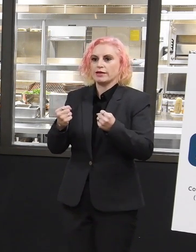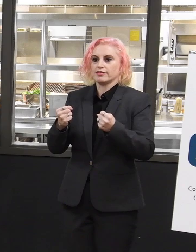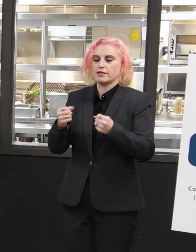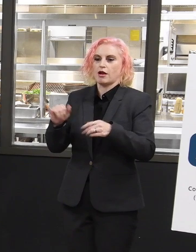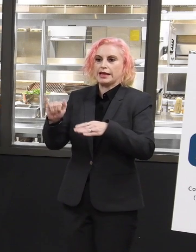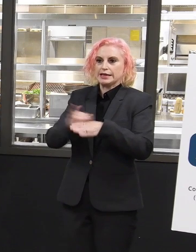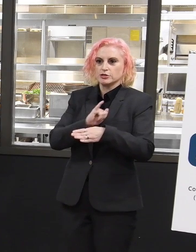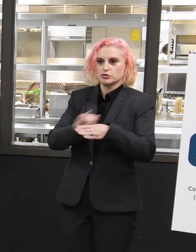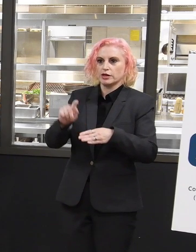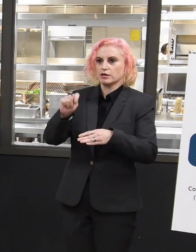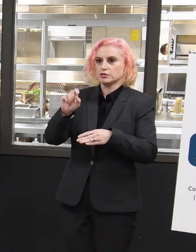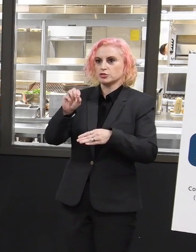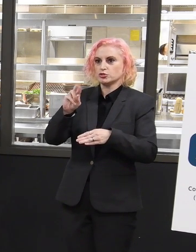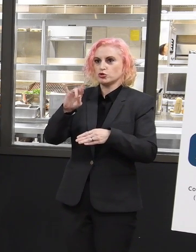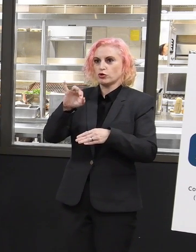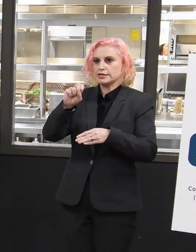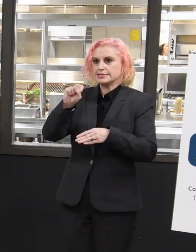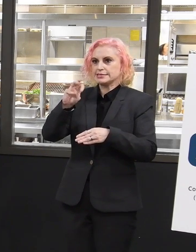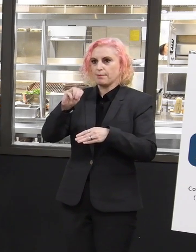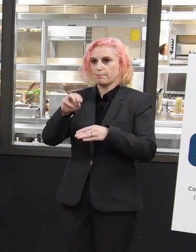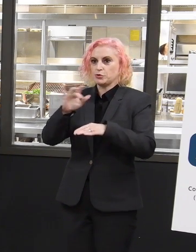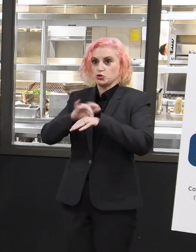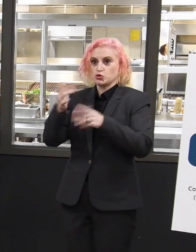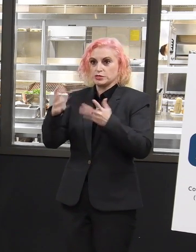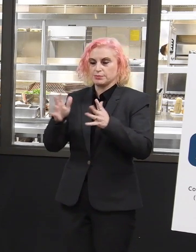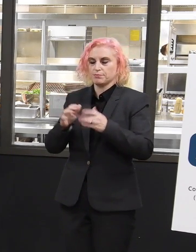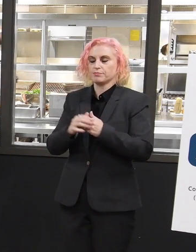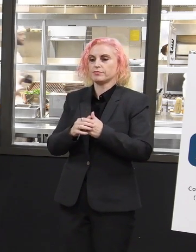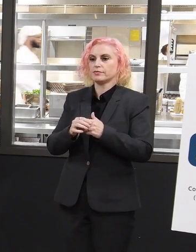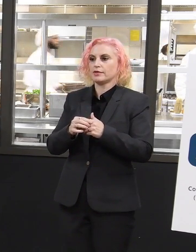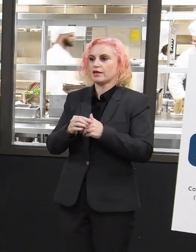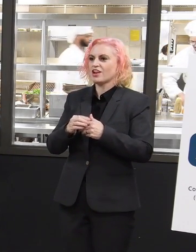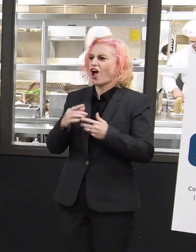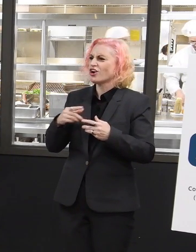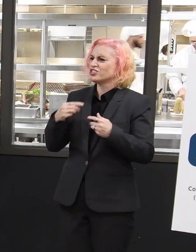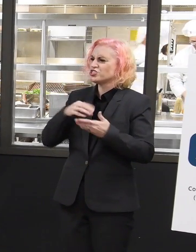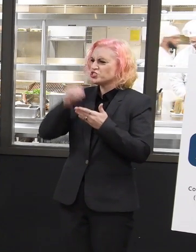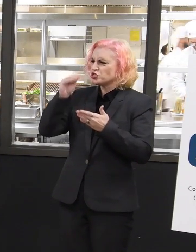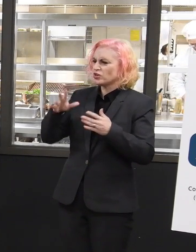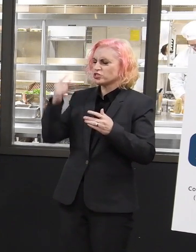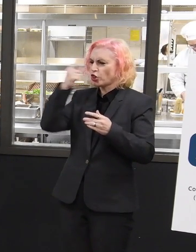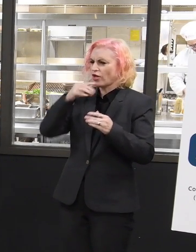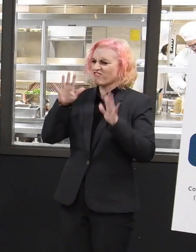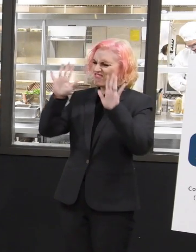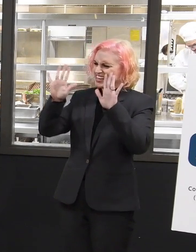small businesses, and help support our entrepreneurs. Don't our students look fantastic?